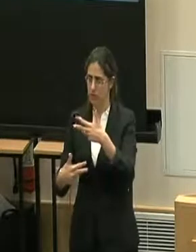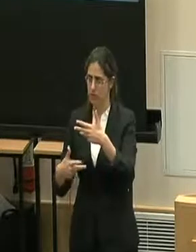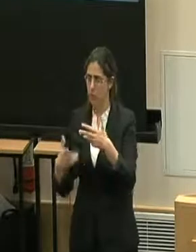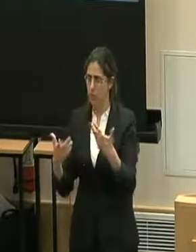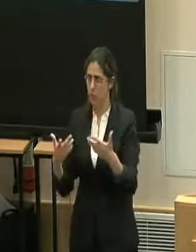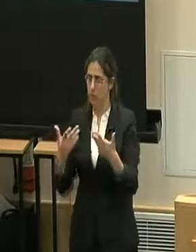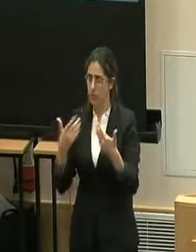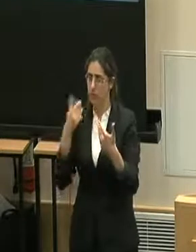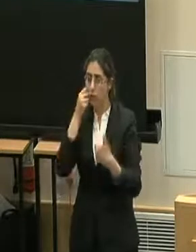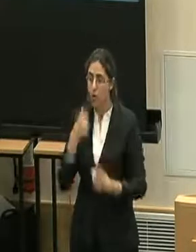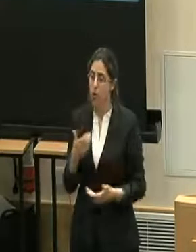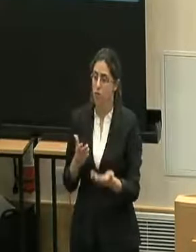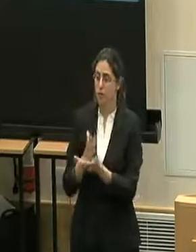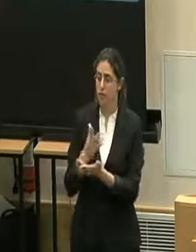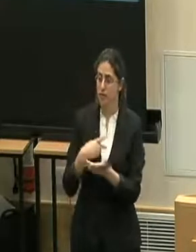approach means,